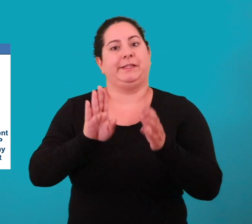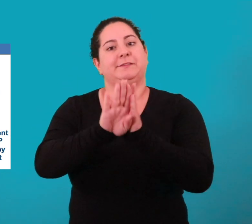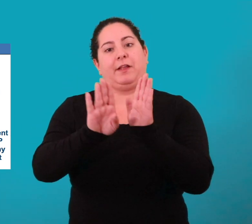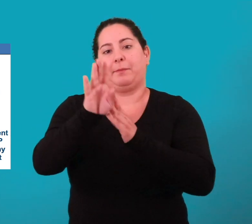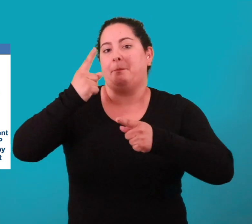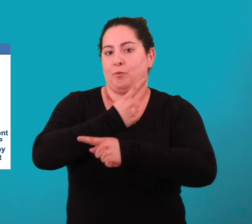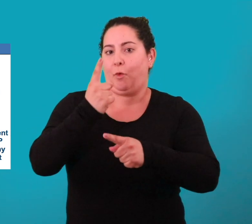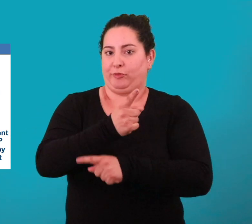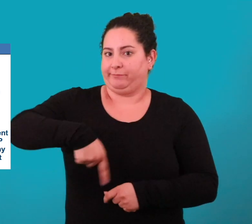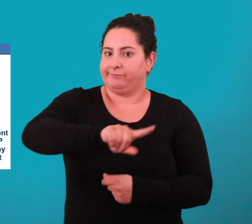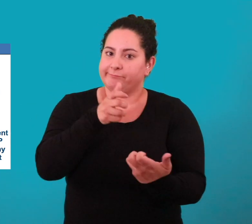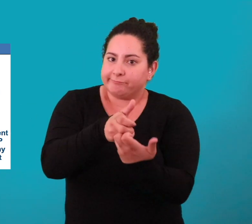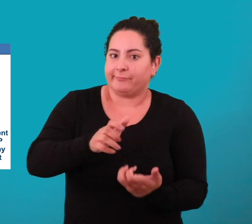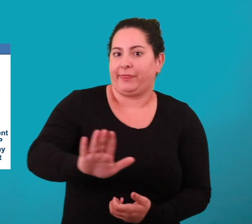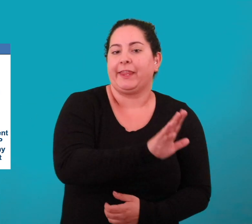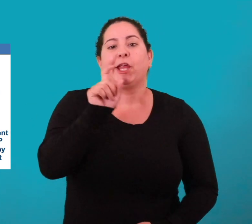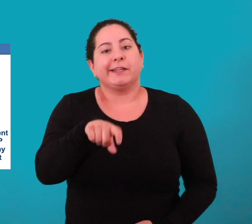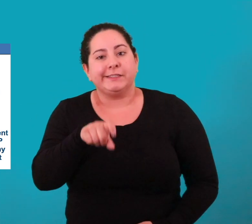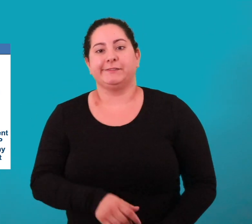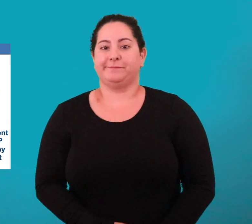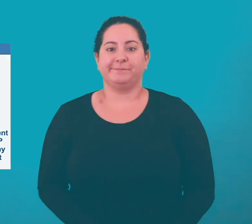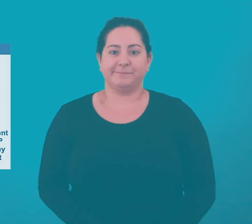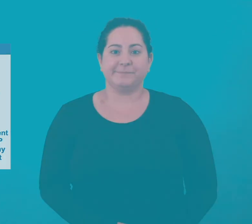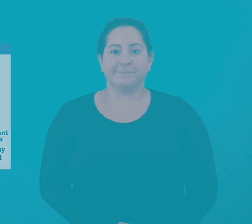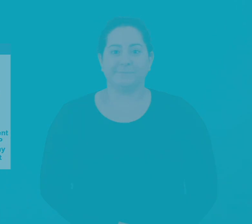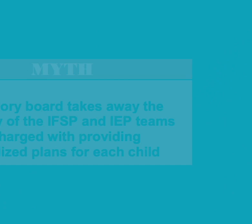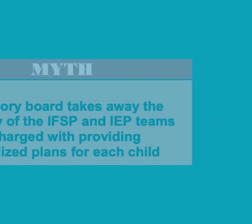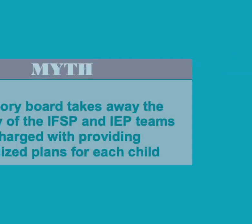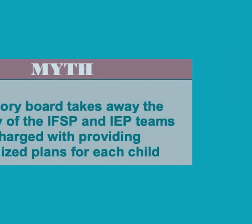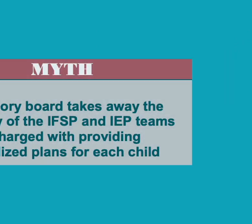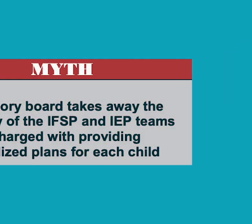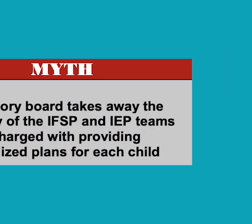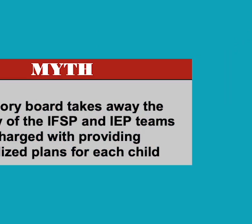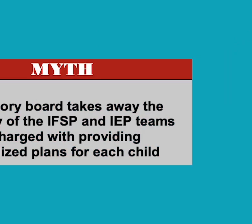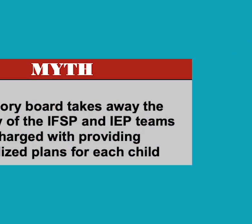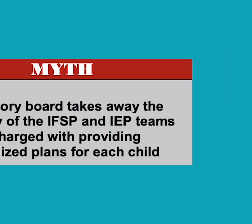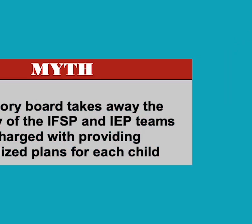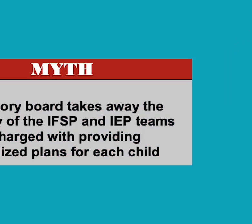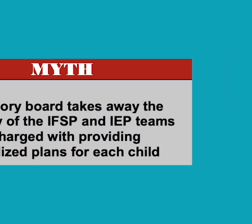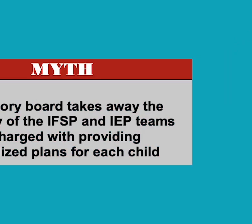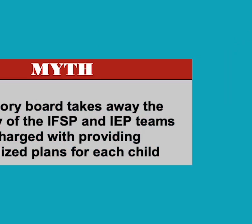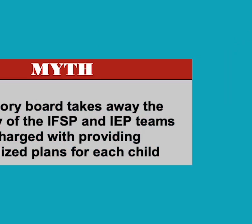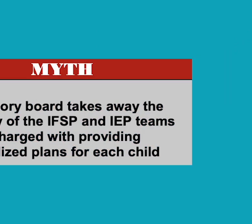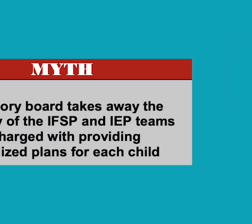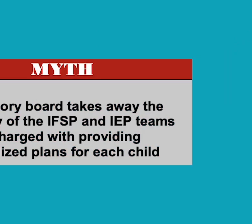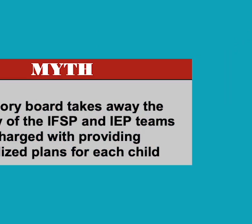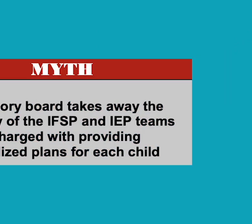any assessment the team sees fit to best serve the individual child. Myth. The advisory board takes away the autonomy of the IFSP and